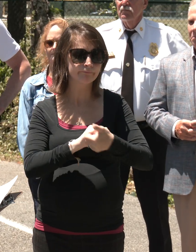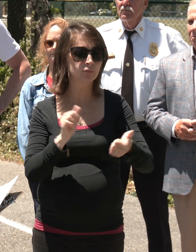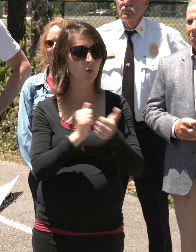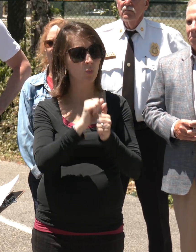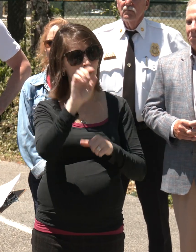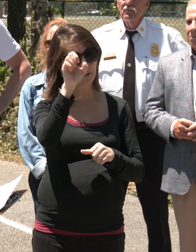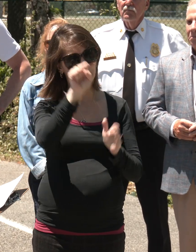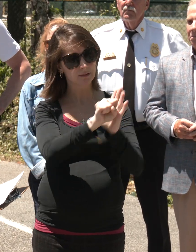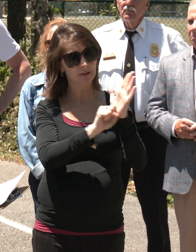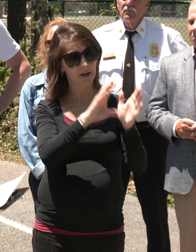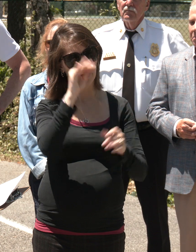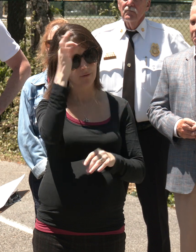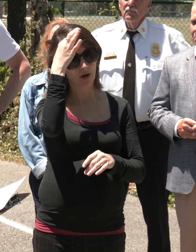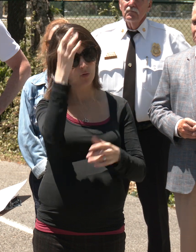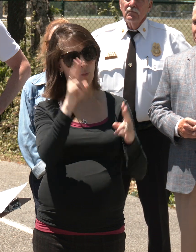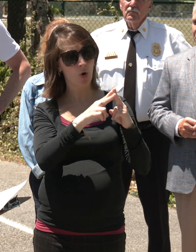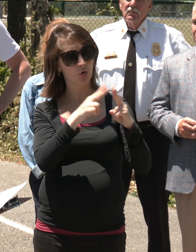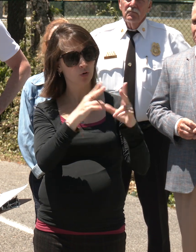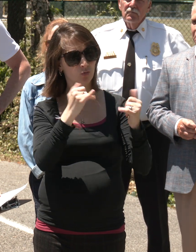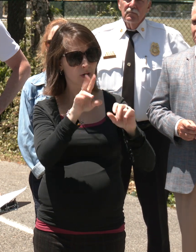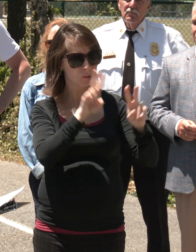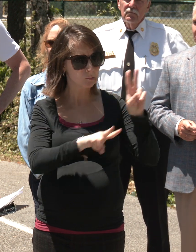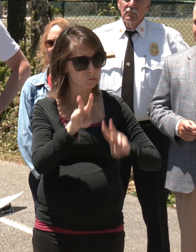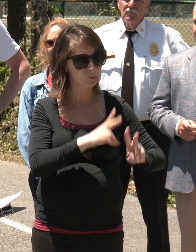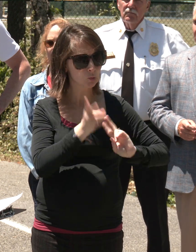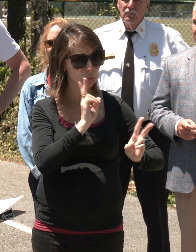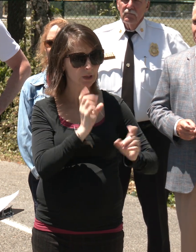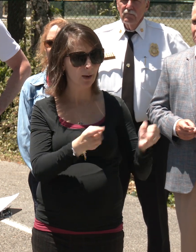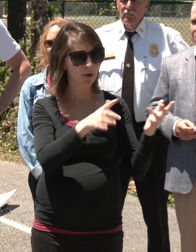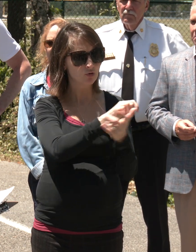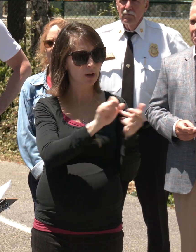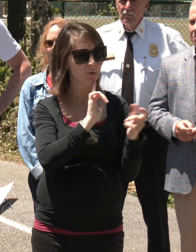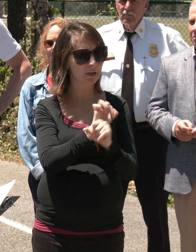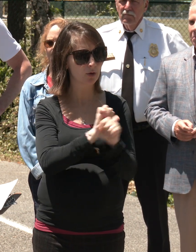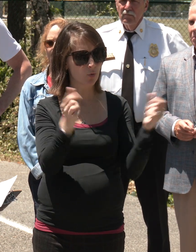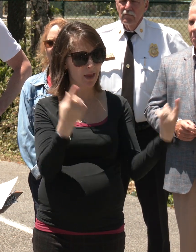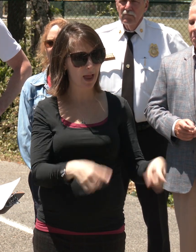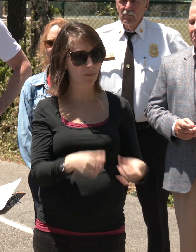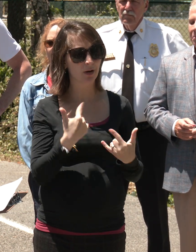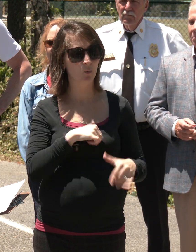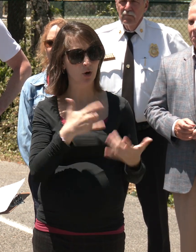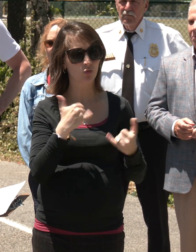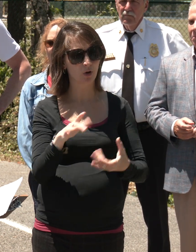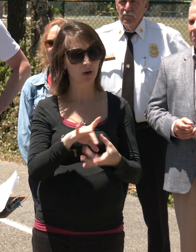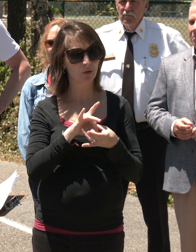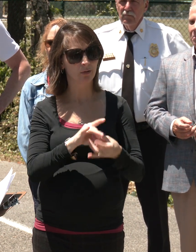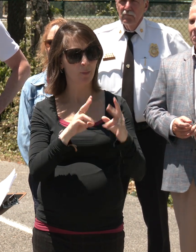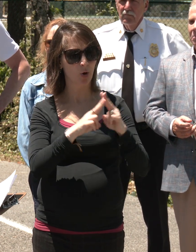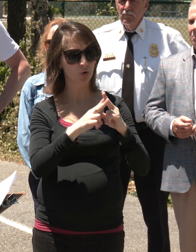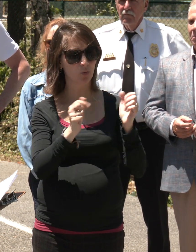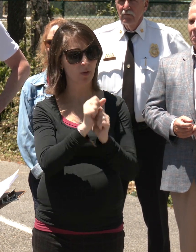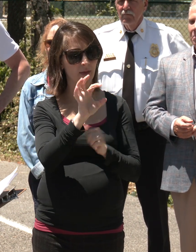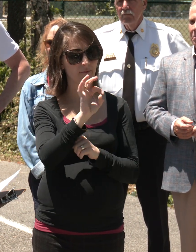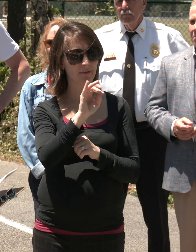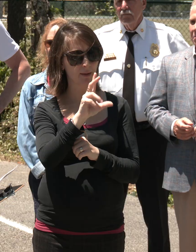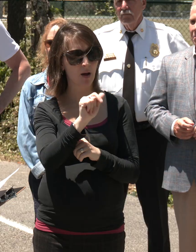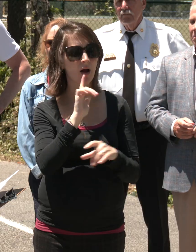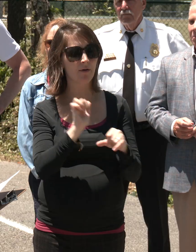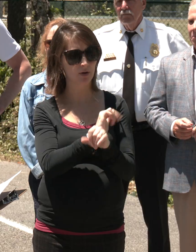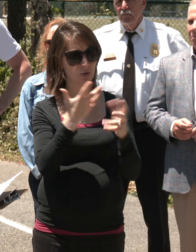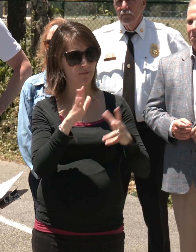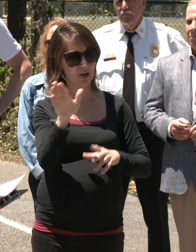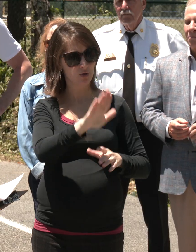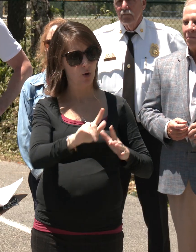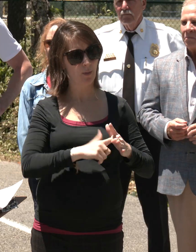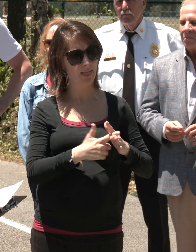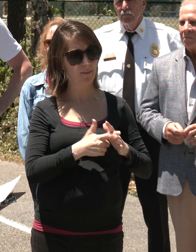assess damages. That is part of our work to try to get partnership with FEMA. The FEMA has completed its preliminary